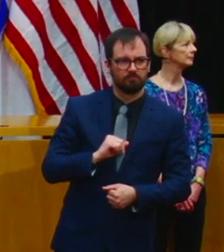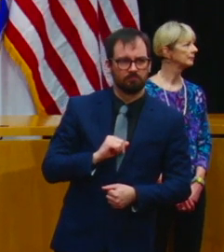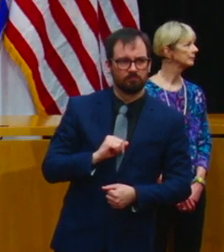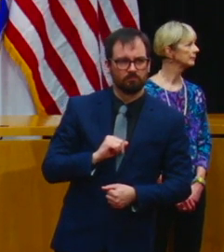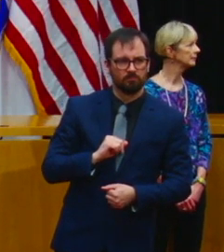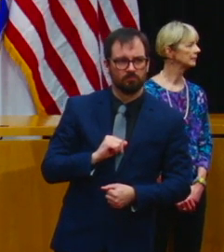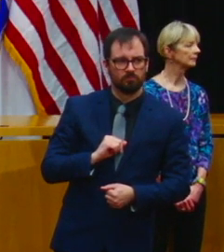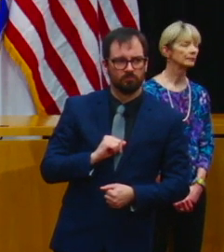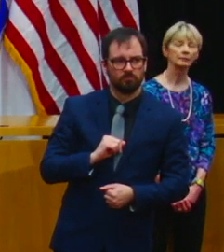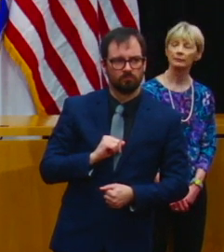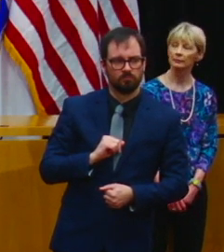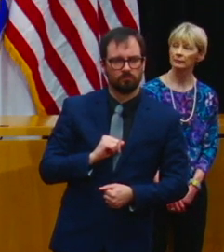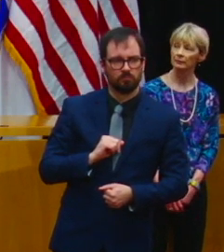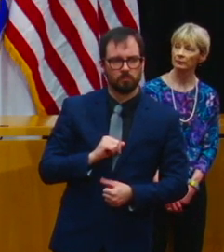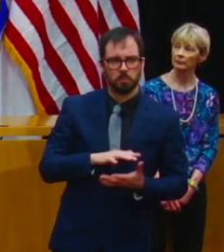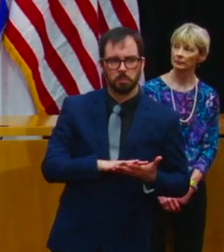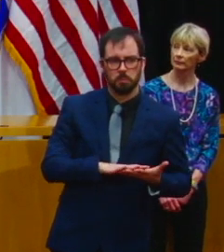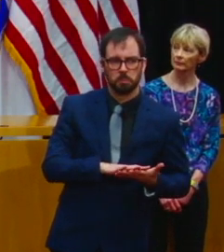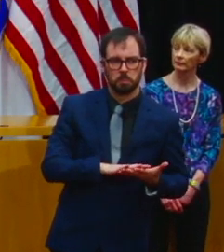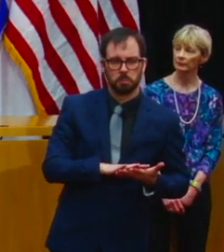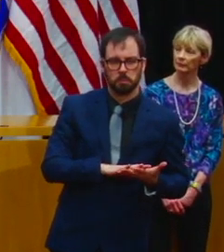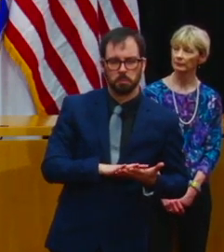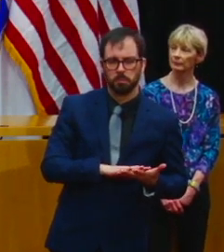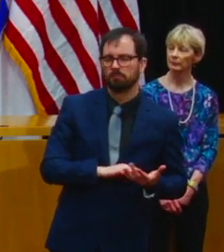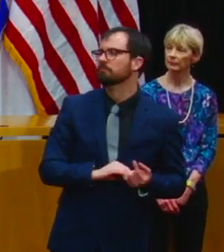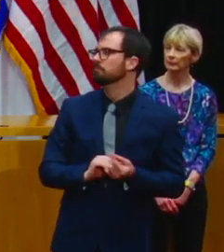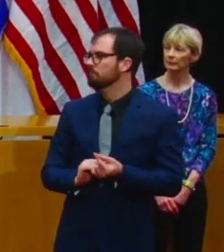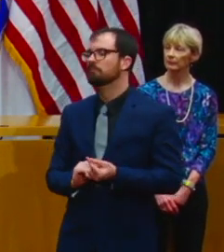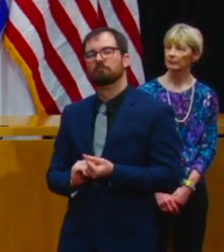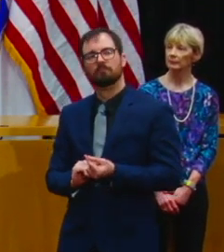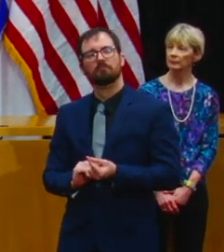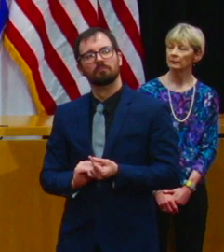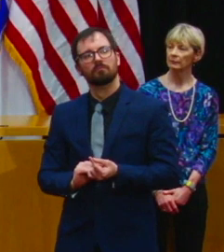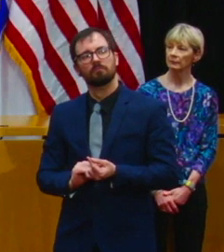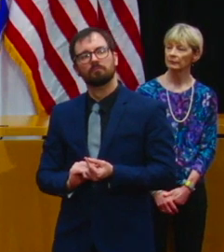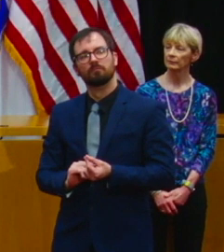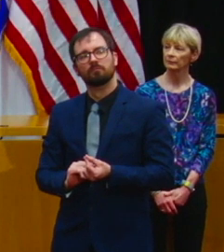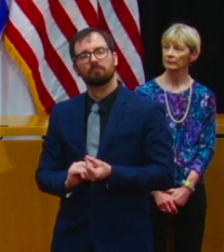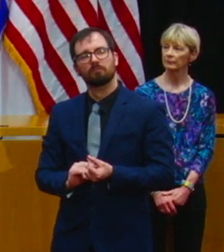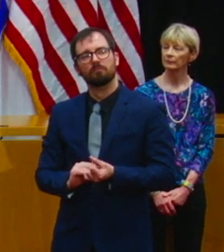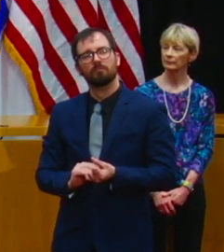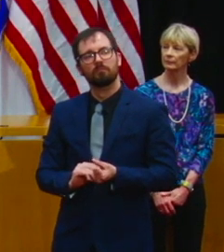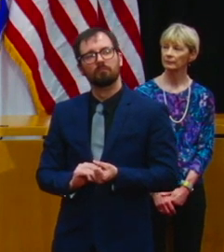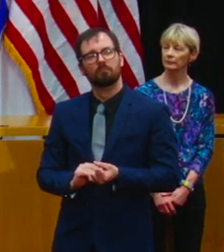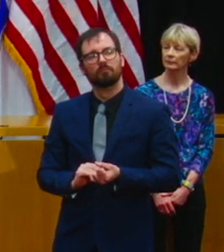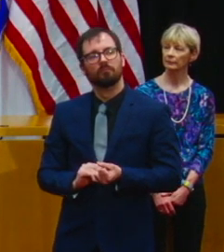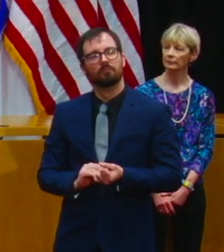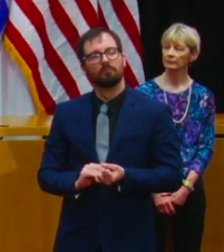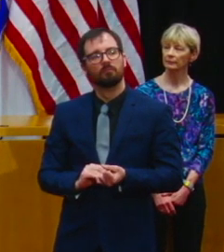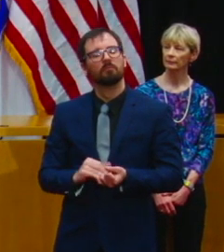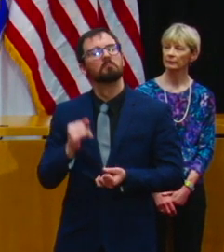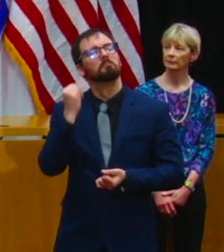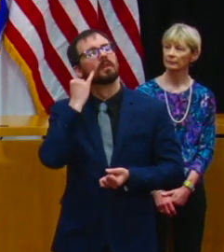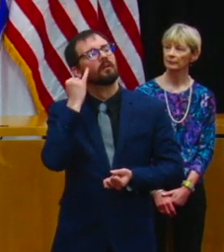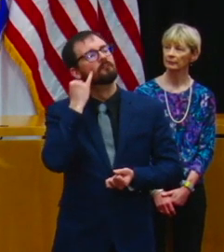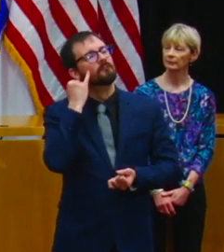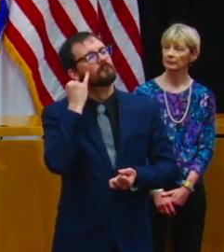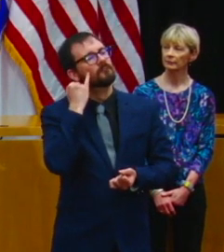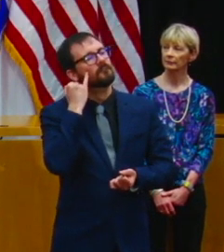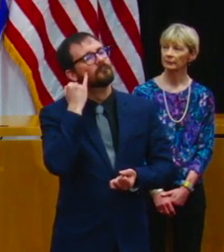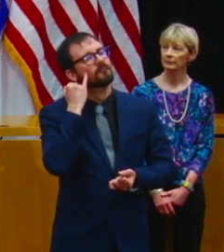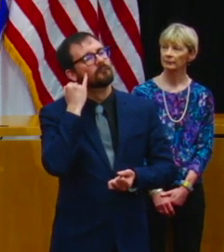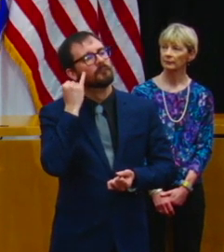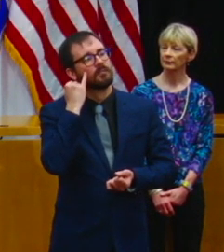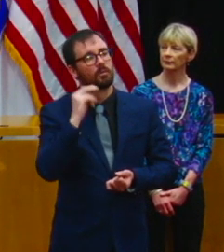legislature, obviously other states, to help people? If you look at kind of the region that we live in at this point, the northeastern part of the U.S., I think everybody at this